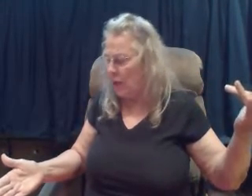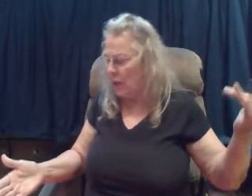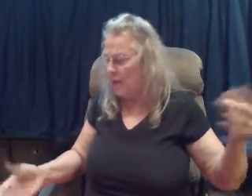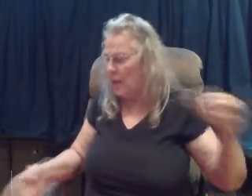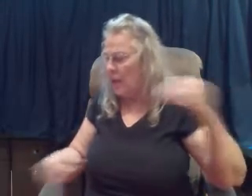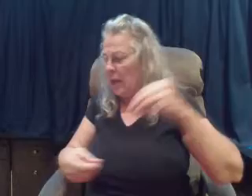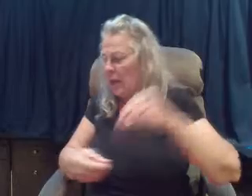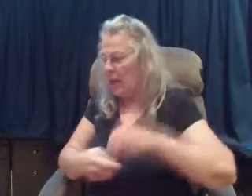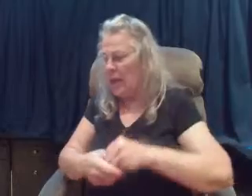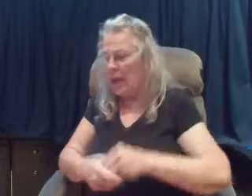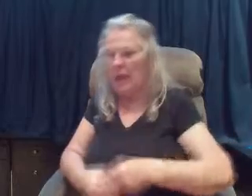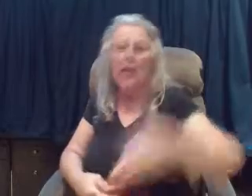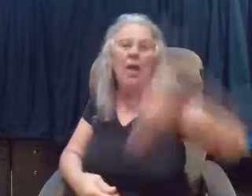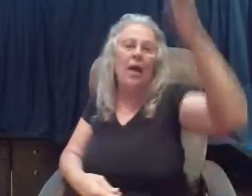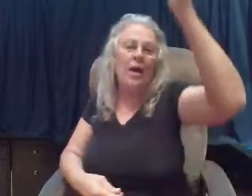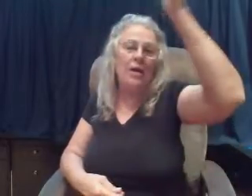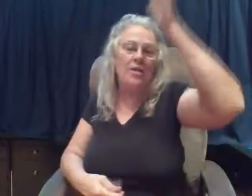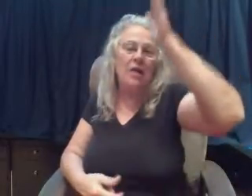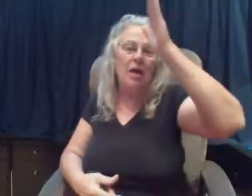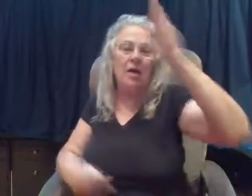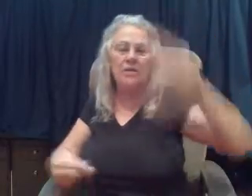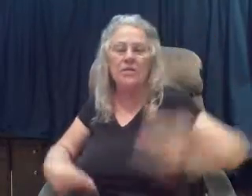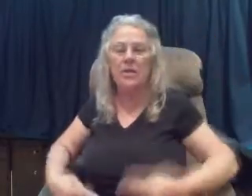Glorious in excelsis